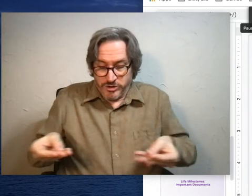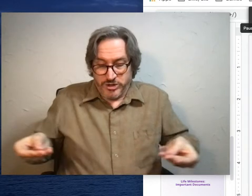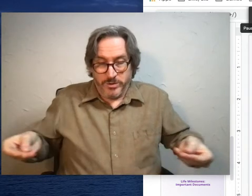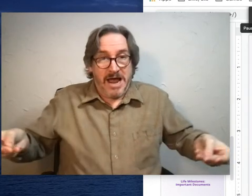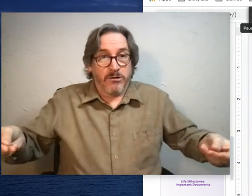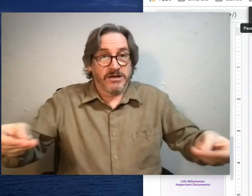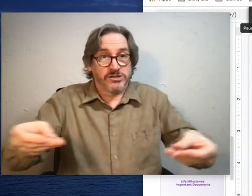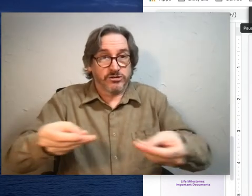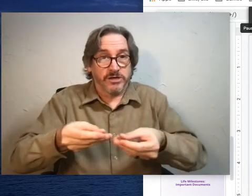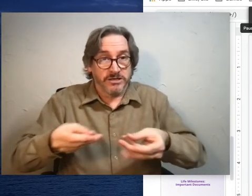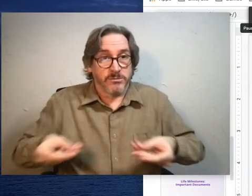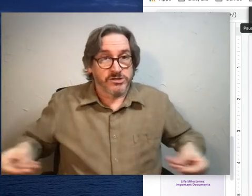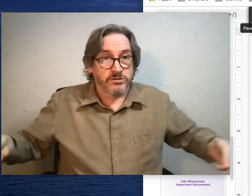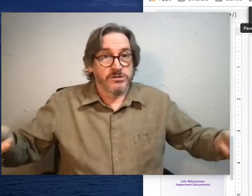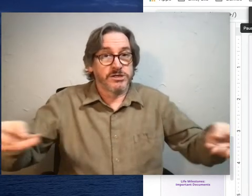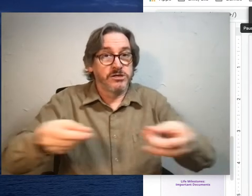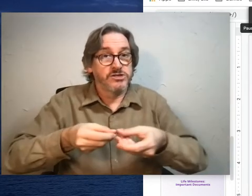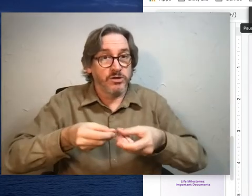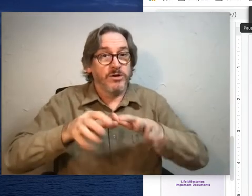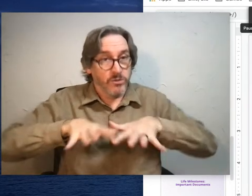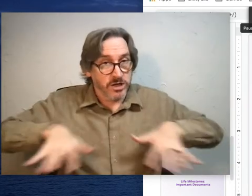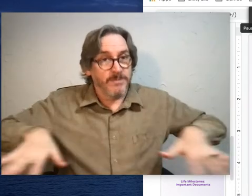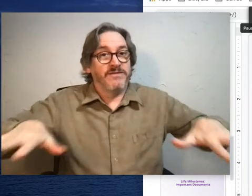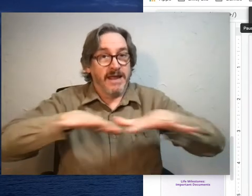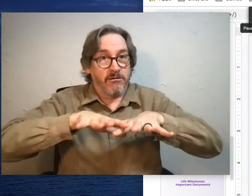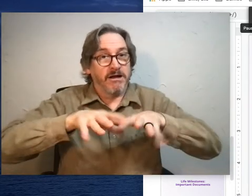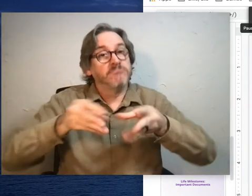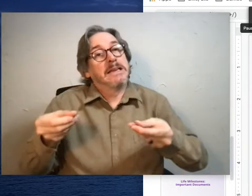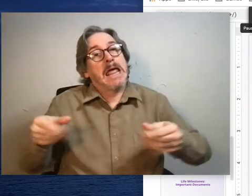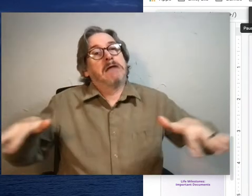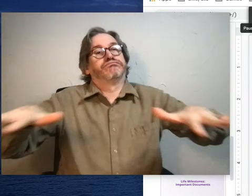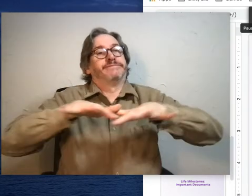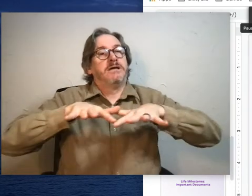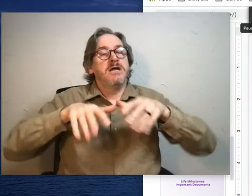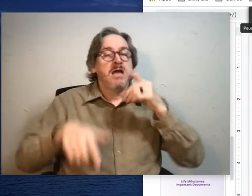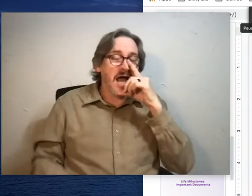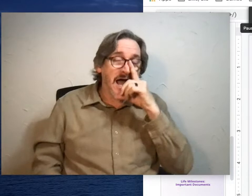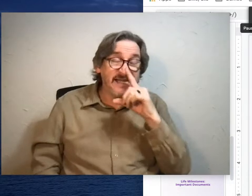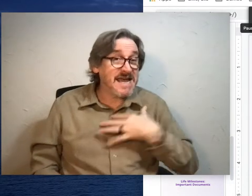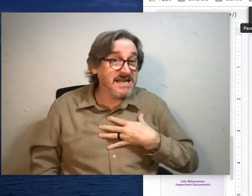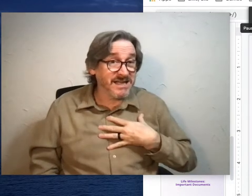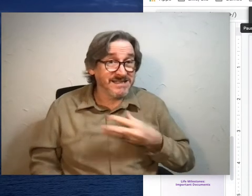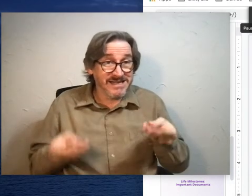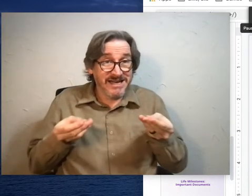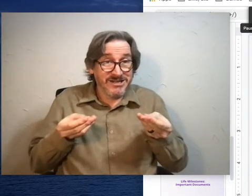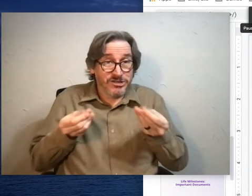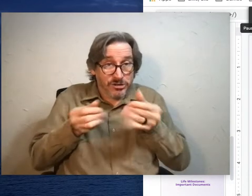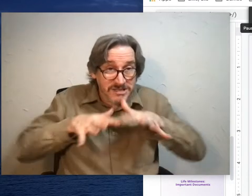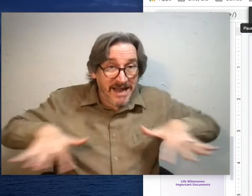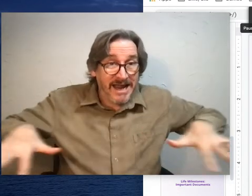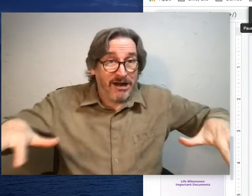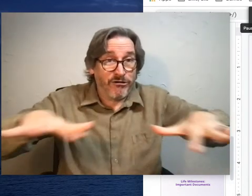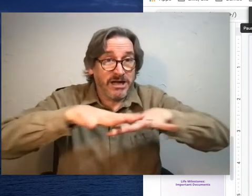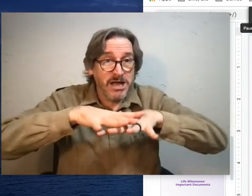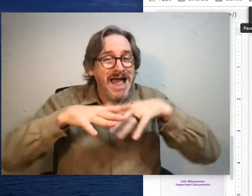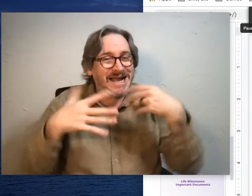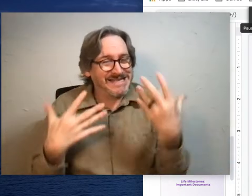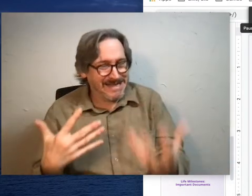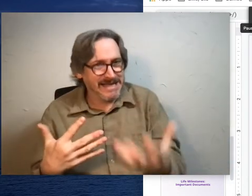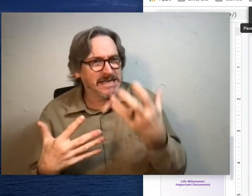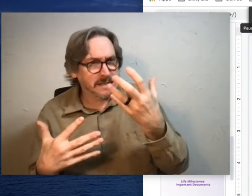we'll usually do it out in double circles so that we know we're talking about the area. I tend to like to sign dirt